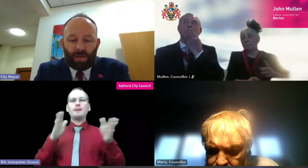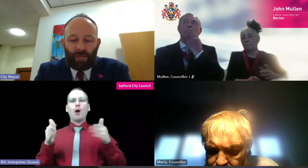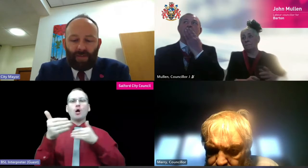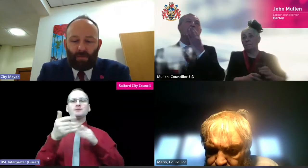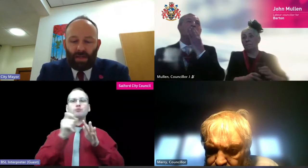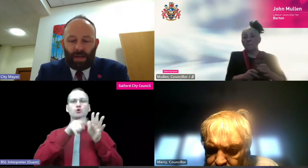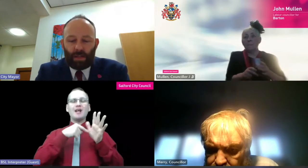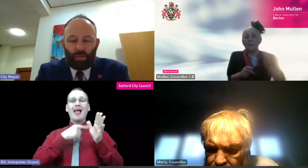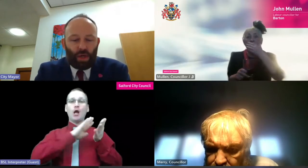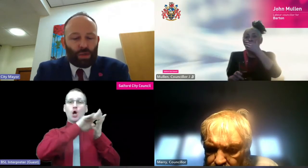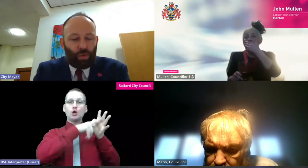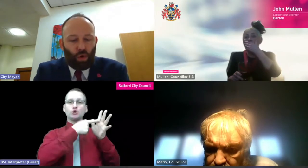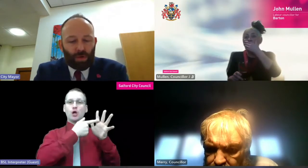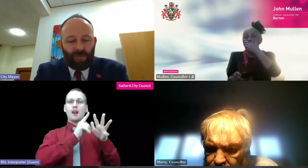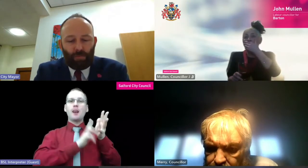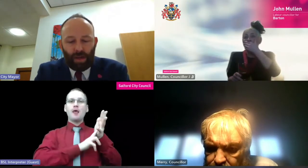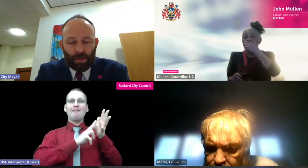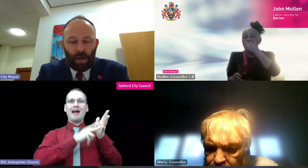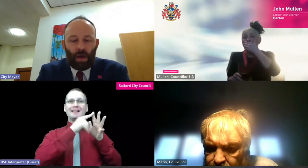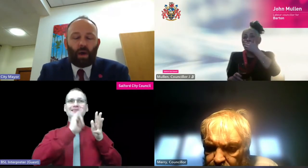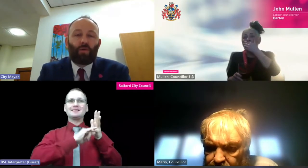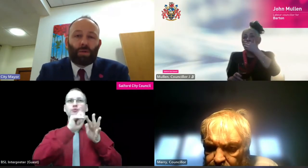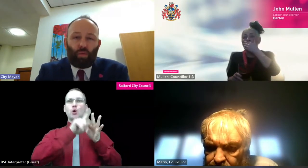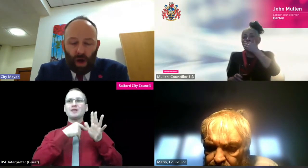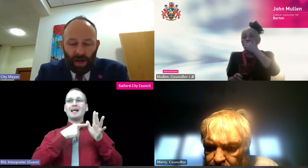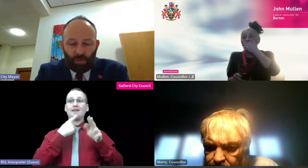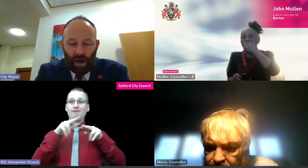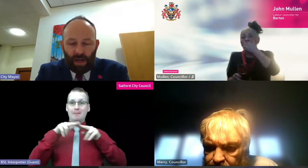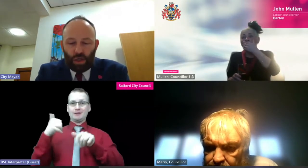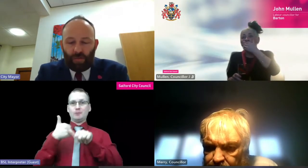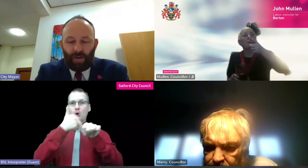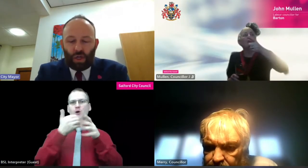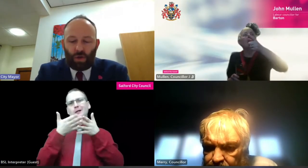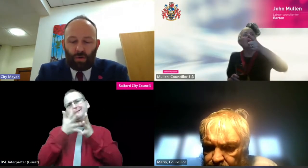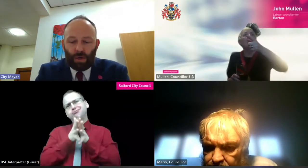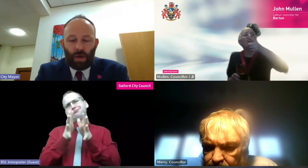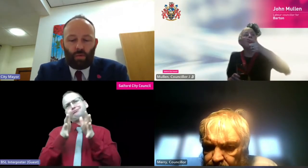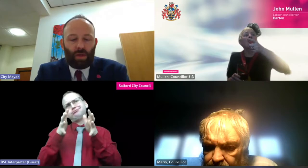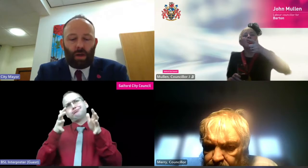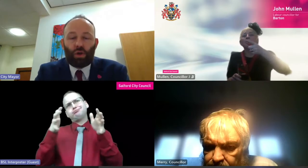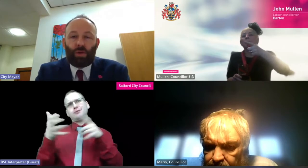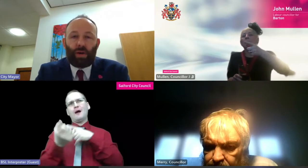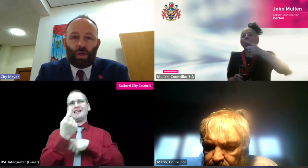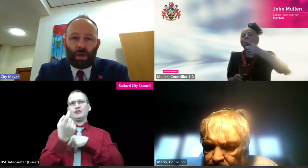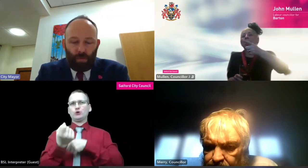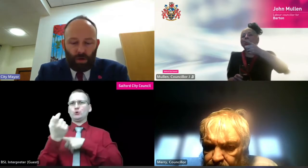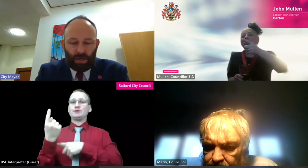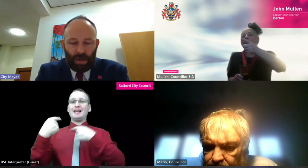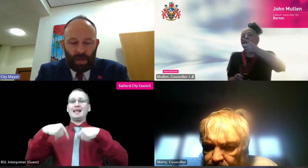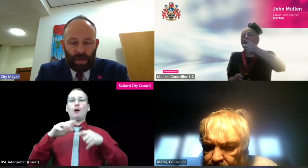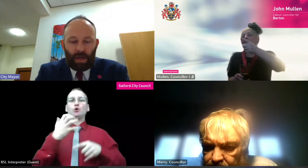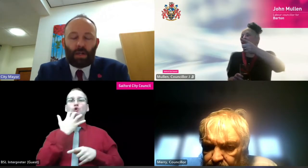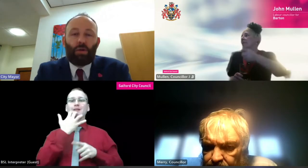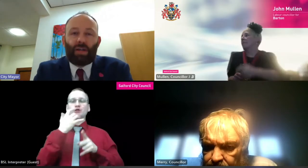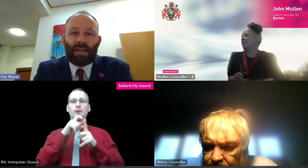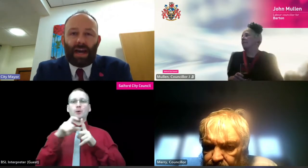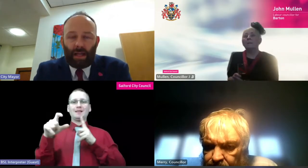Herschel Weiss Family Centre, which supports families across a wide range of issues within our Jewish